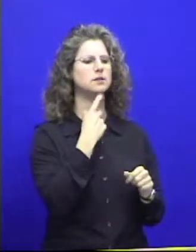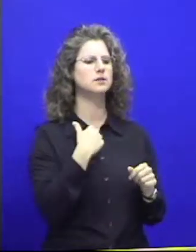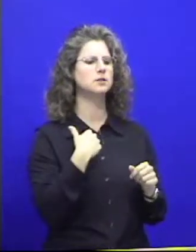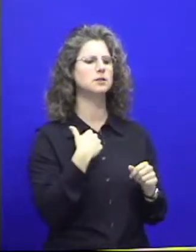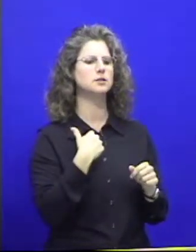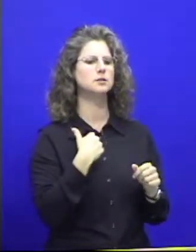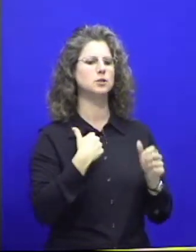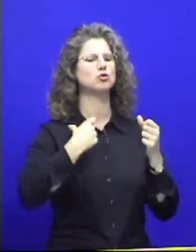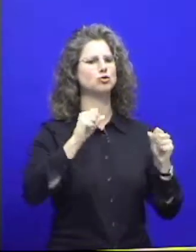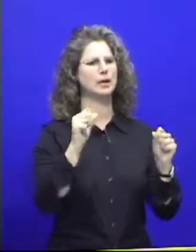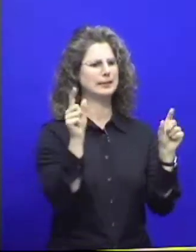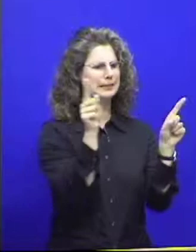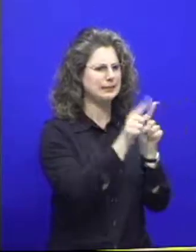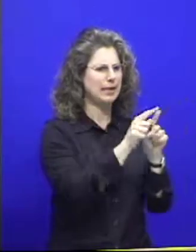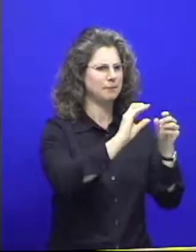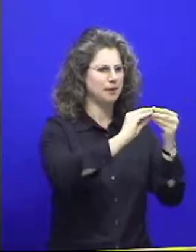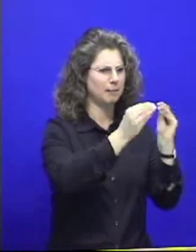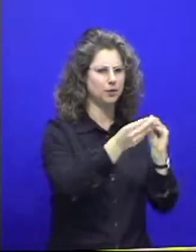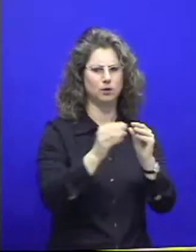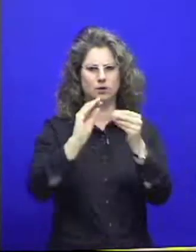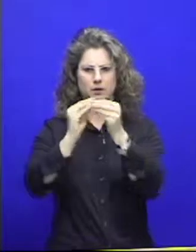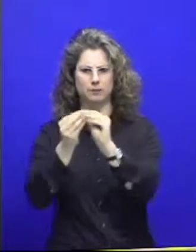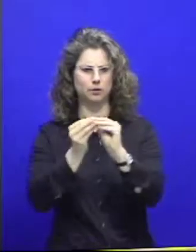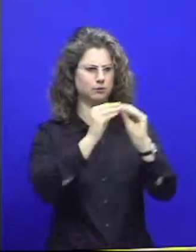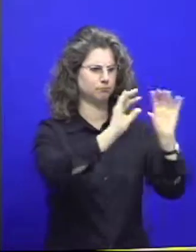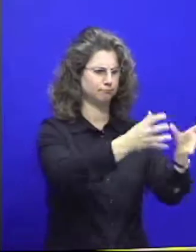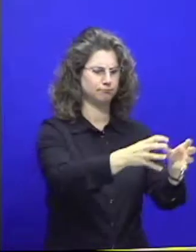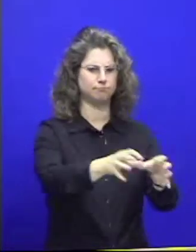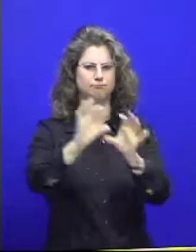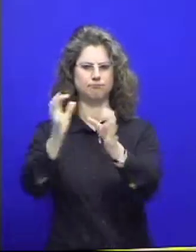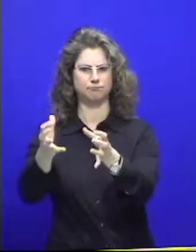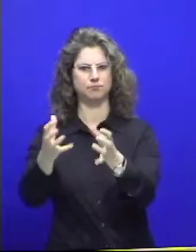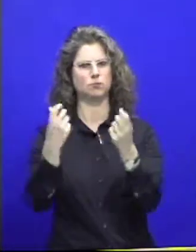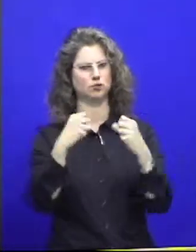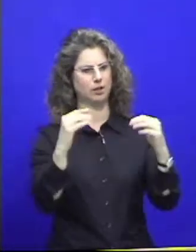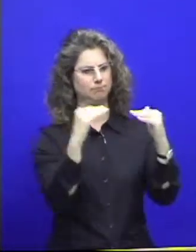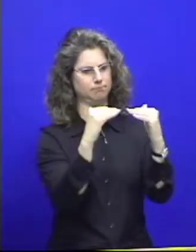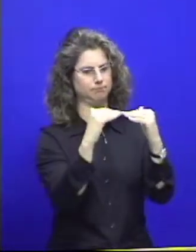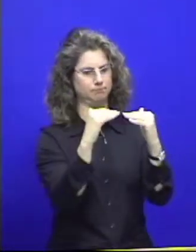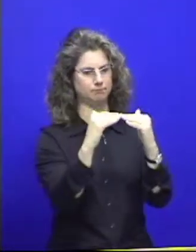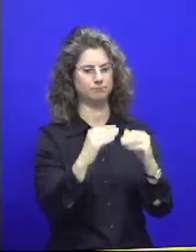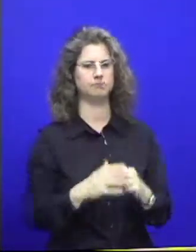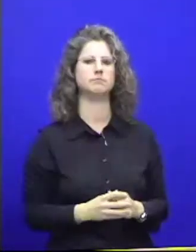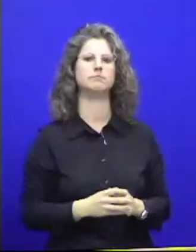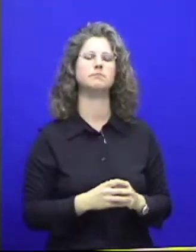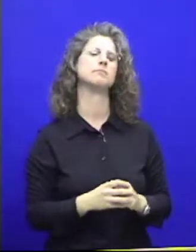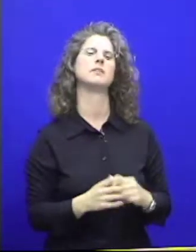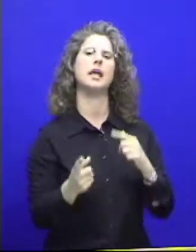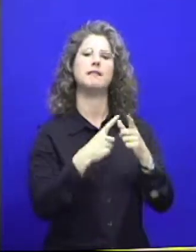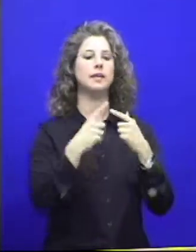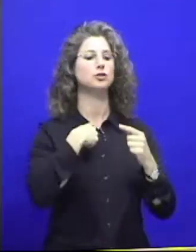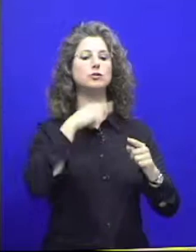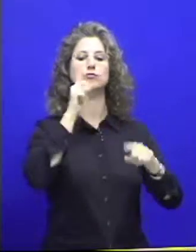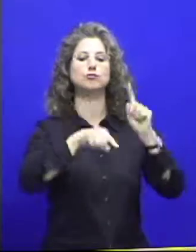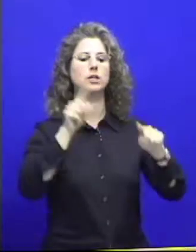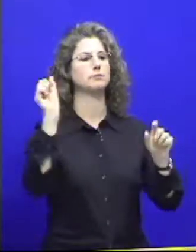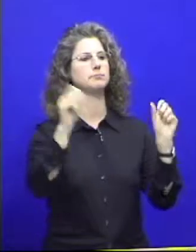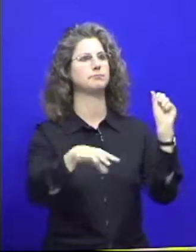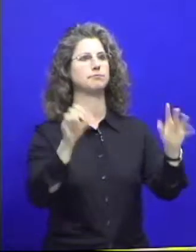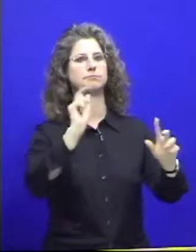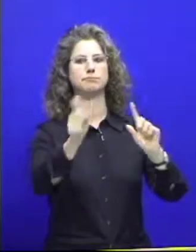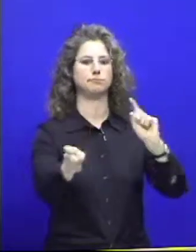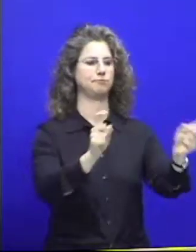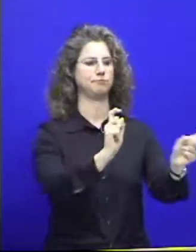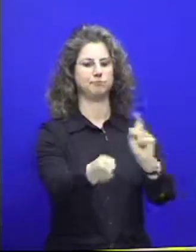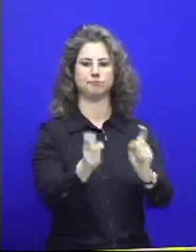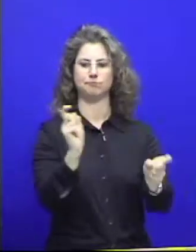with the same number of patients at the end of the study in each group. And then it randomly assigns the patients. And then